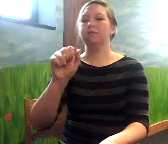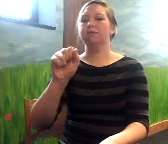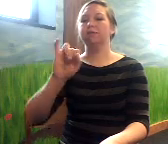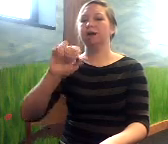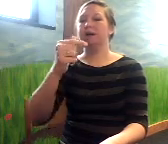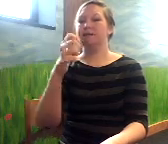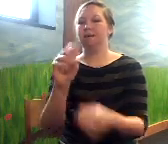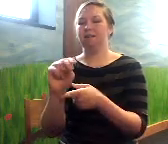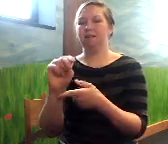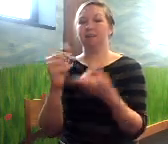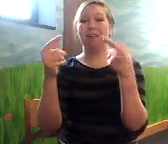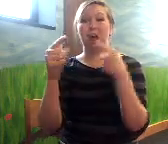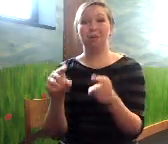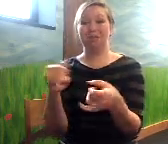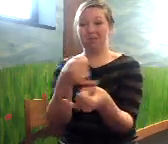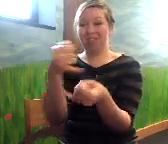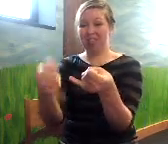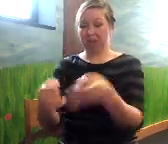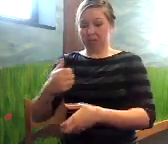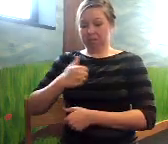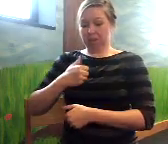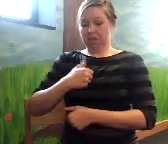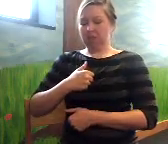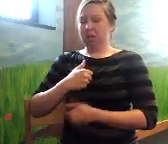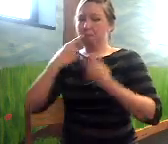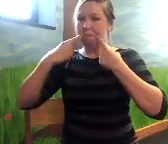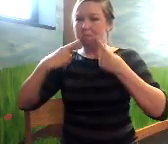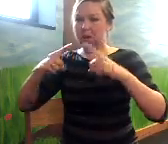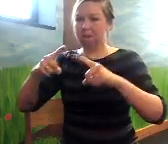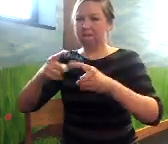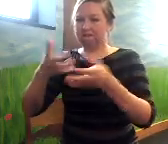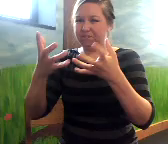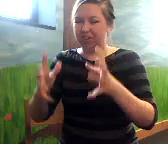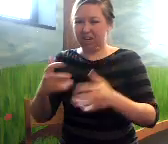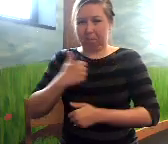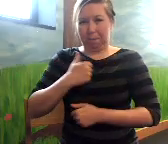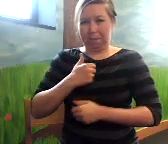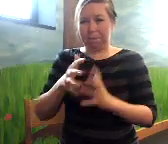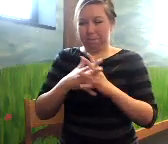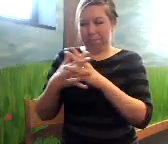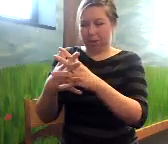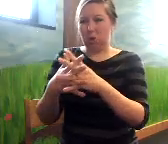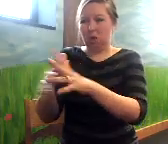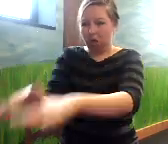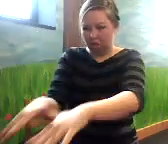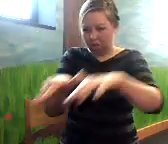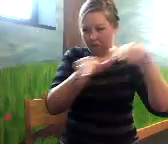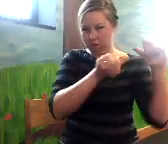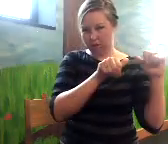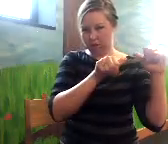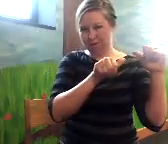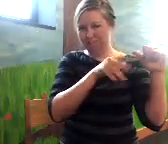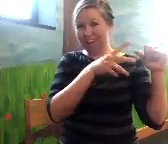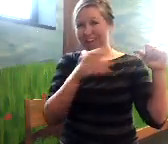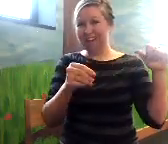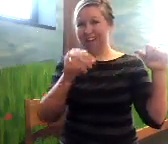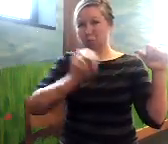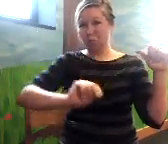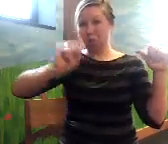while there's an advancing Vietnamese army coming into the city of Saigon. Of course, now renamed Ho Chi Minh